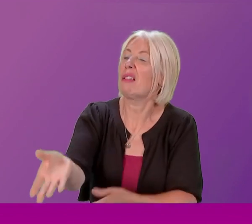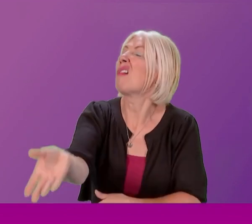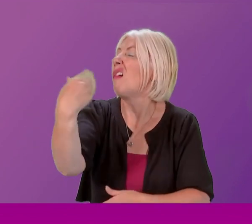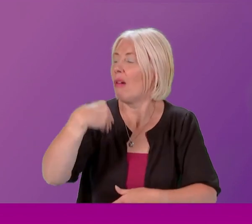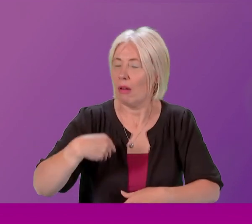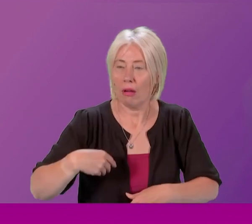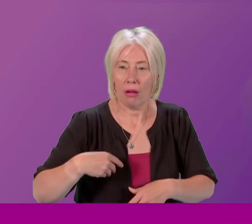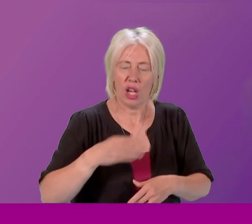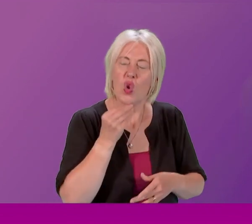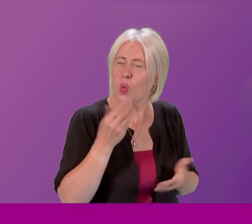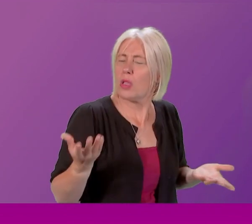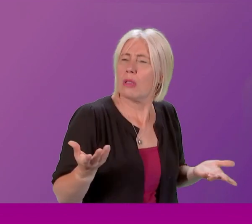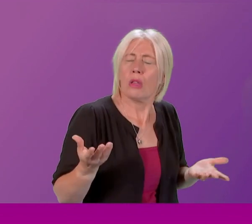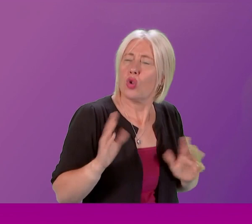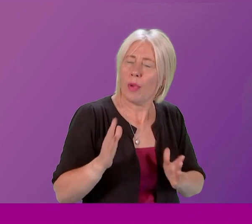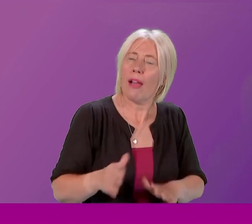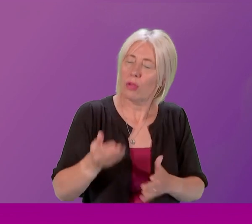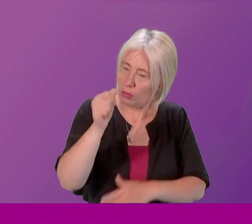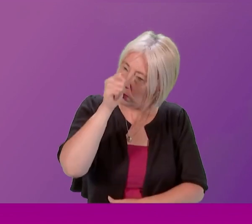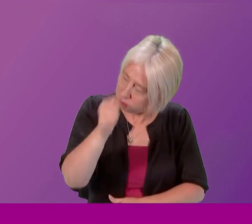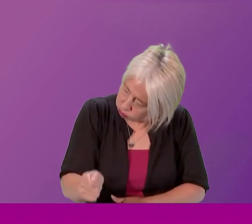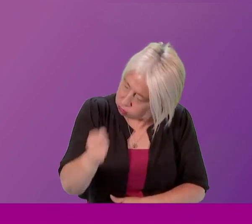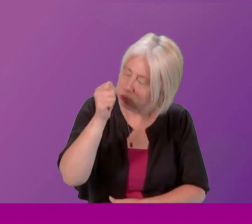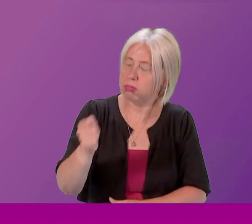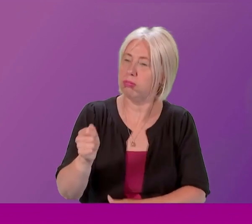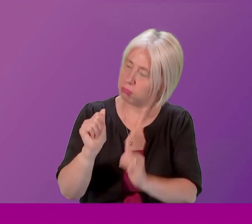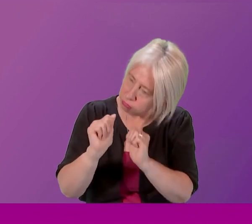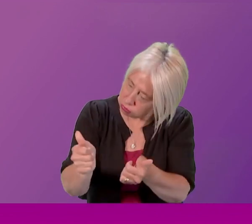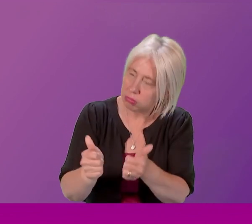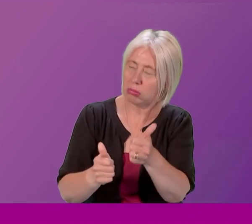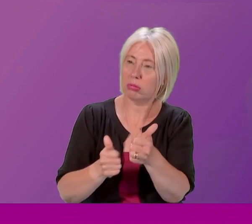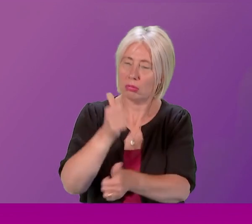on a tree. It has to be acknowledged